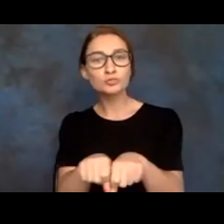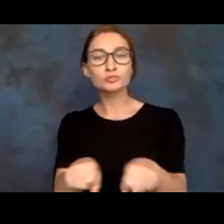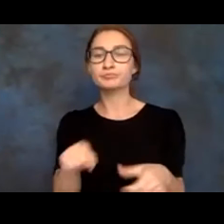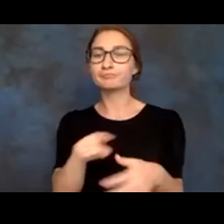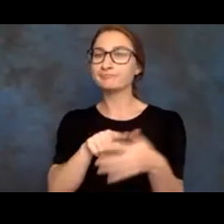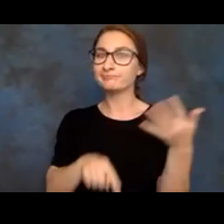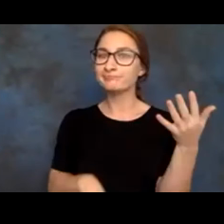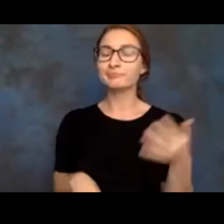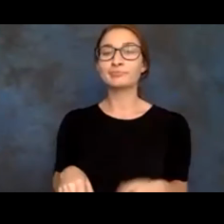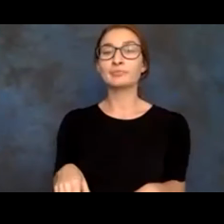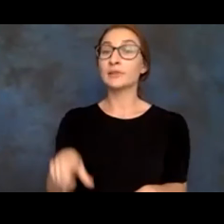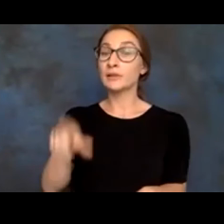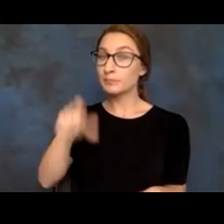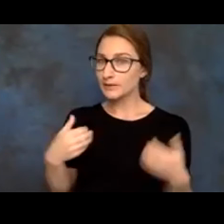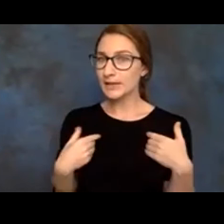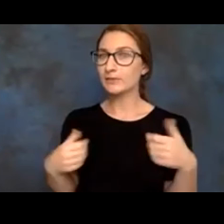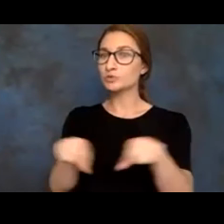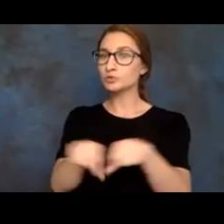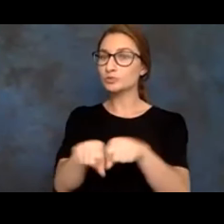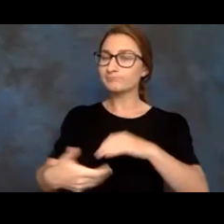on any debris that may injure you.